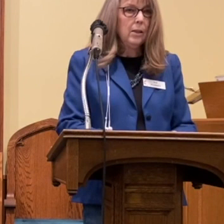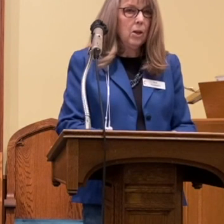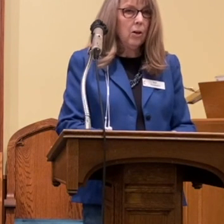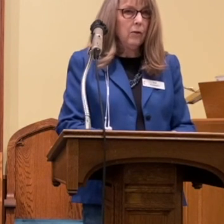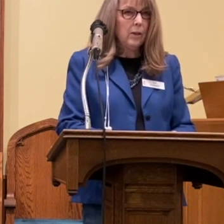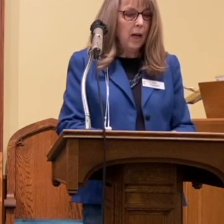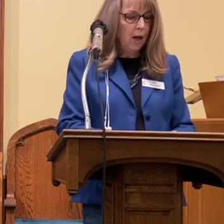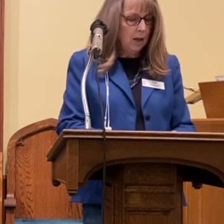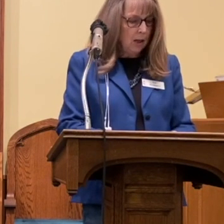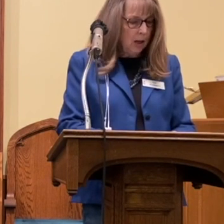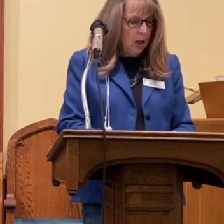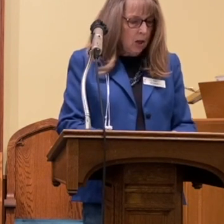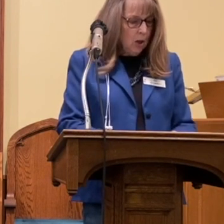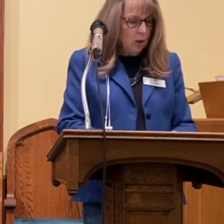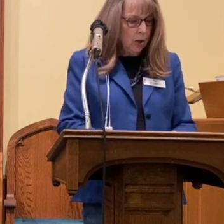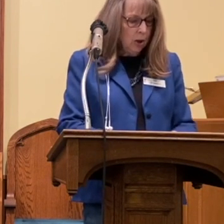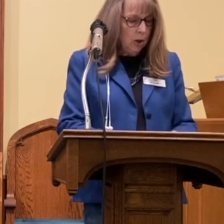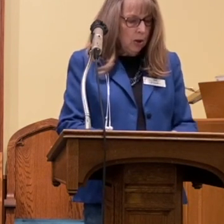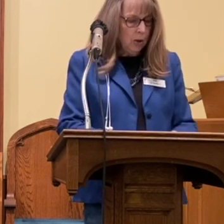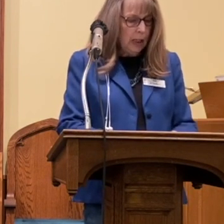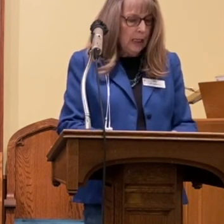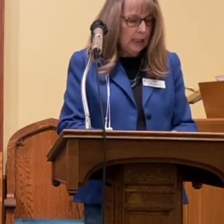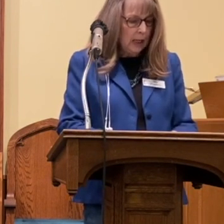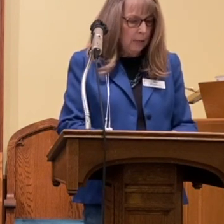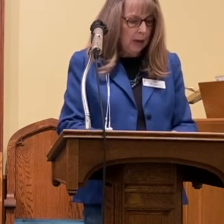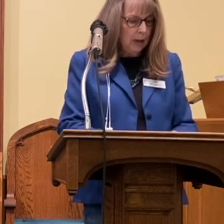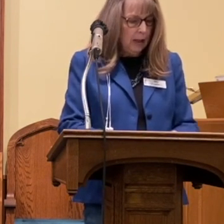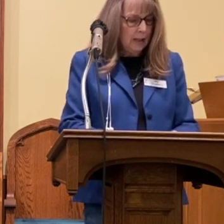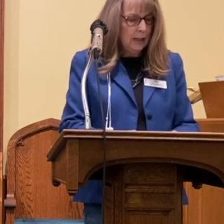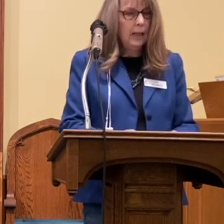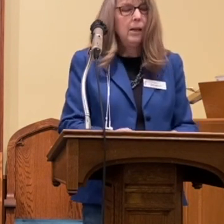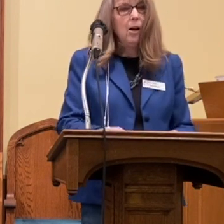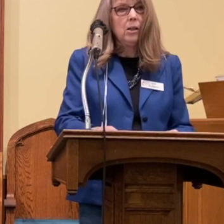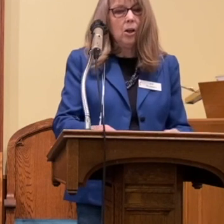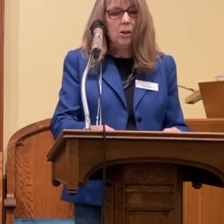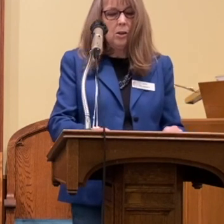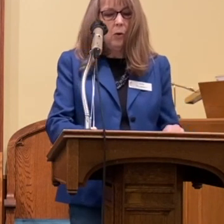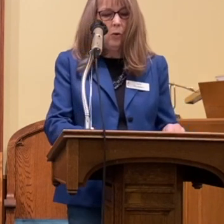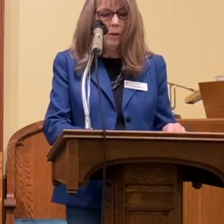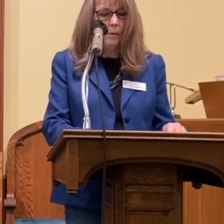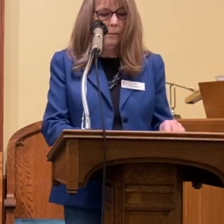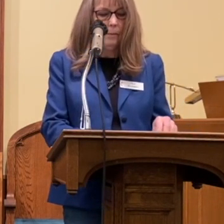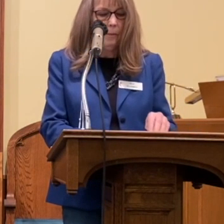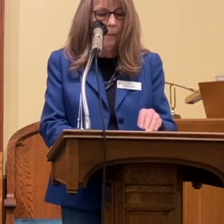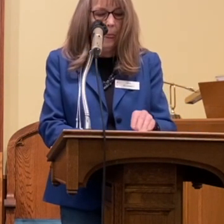afraid, daughter of Zion. Look, your king is coming, sitting on a donkey's